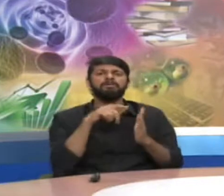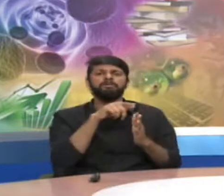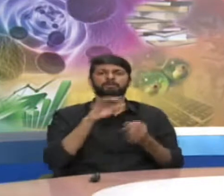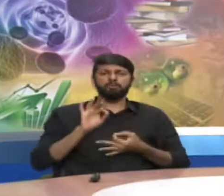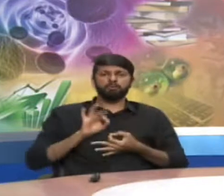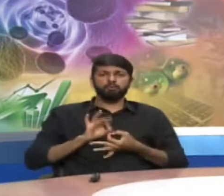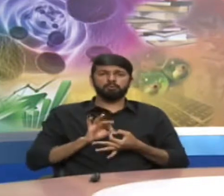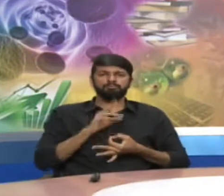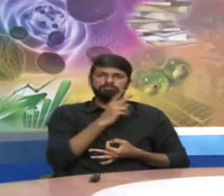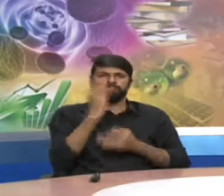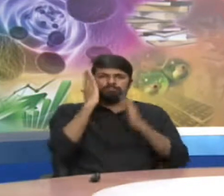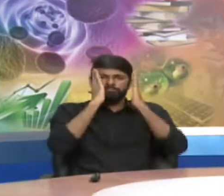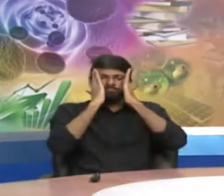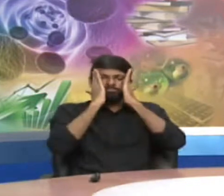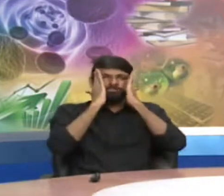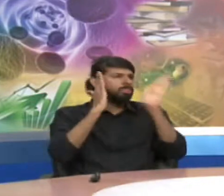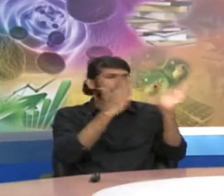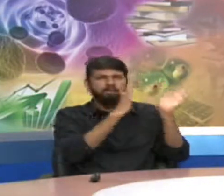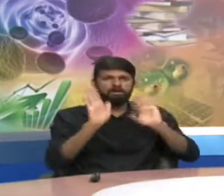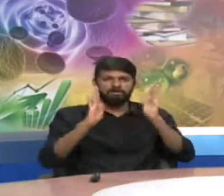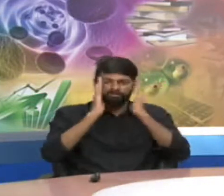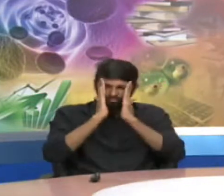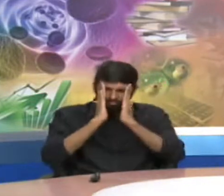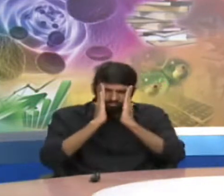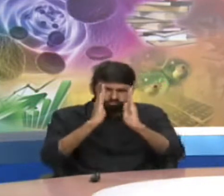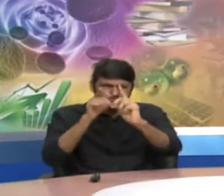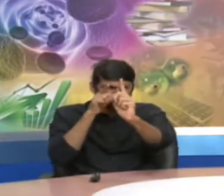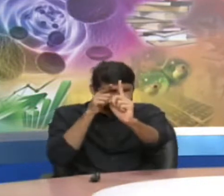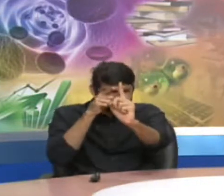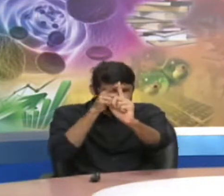mind's conquest over distraction,